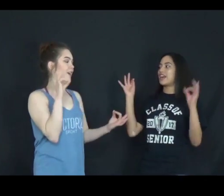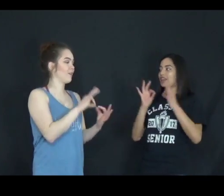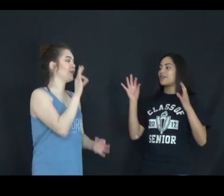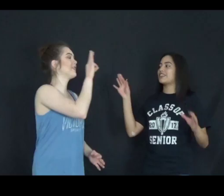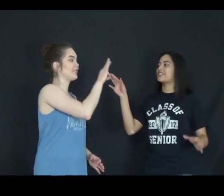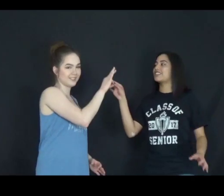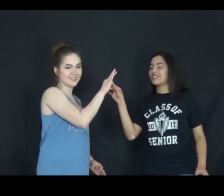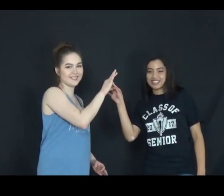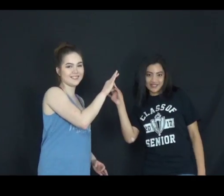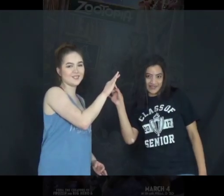I were just meant to be.